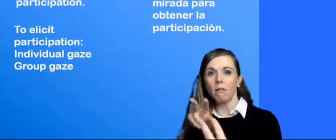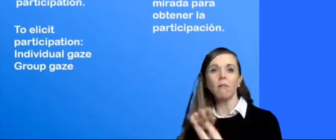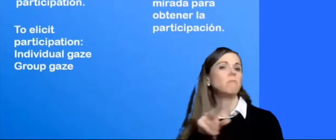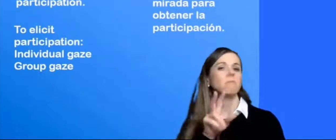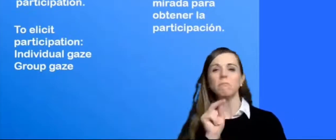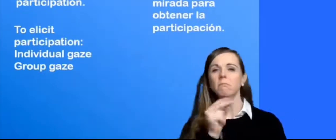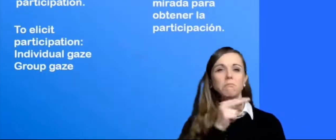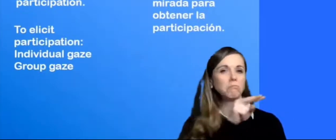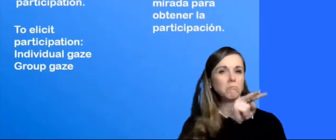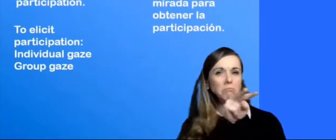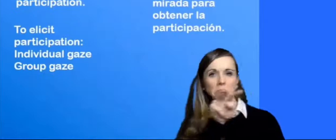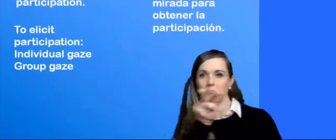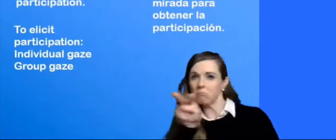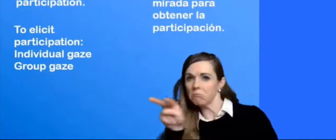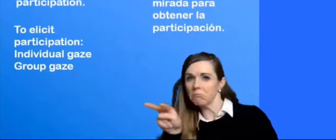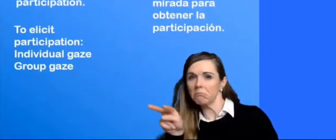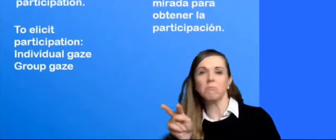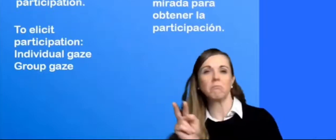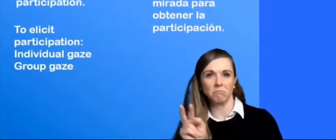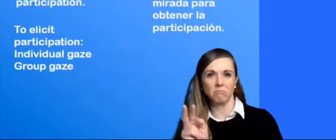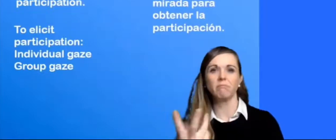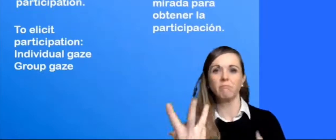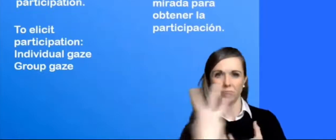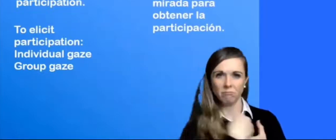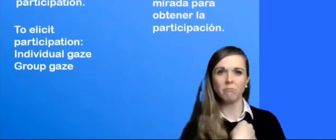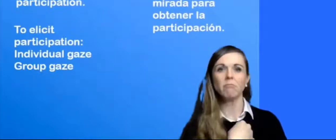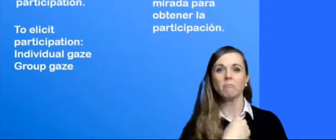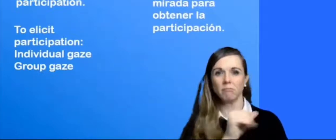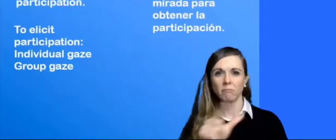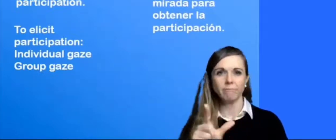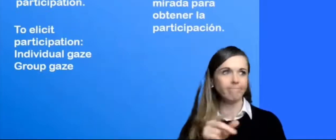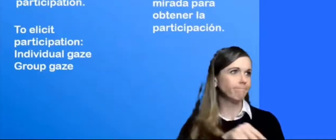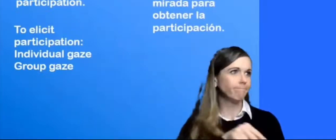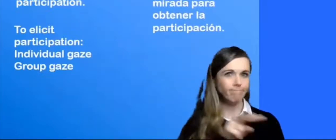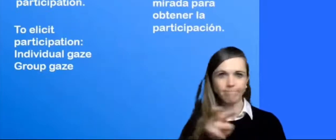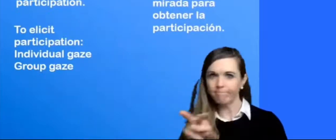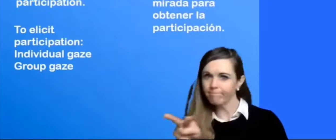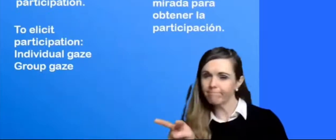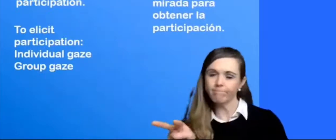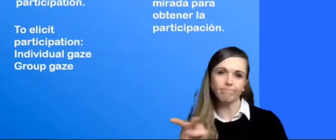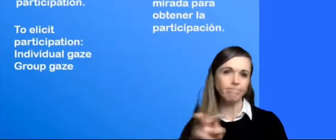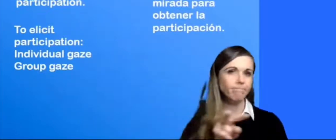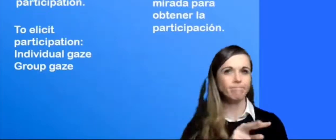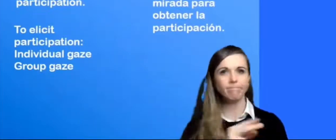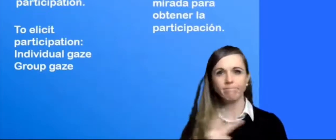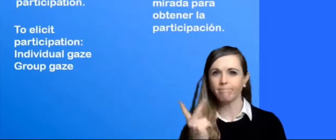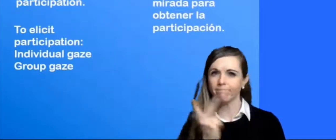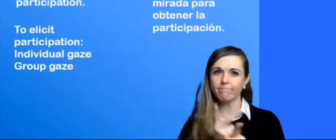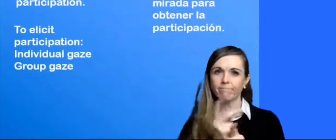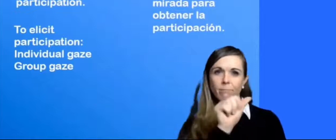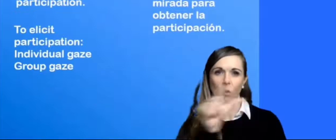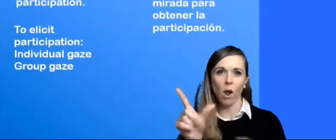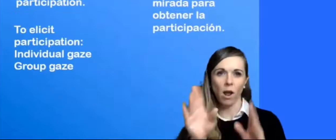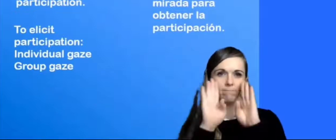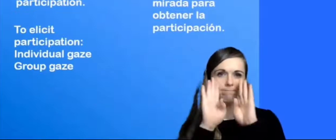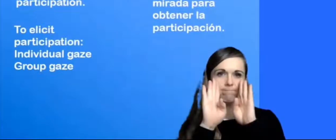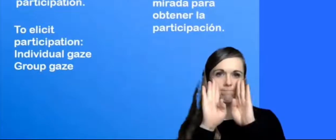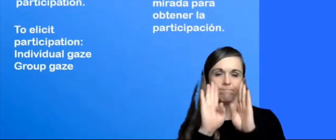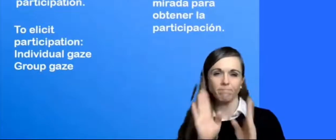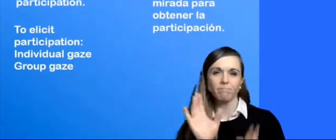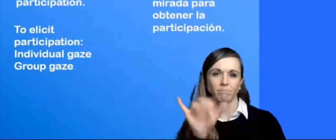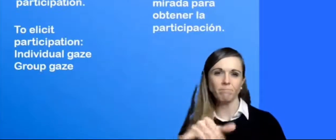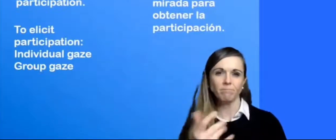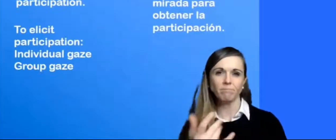that eye contact. If you have multiple children sitting with you for a story, you don't have to keep eye gaze with each and every one of them. Just keep